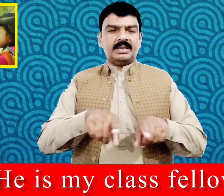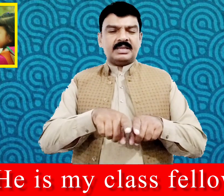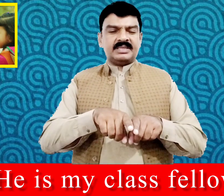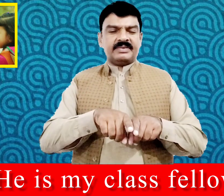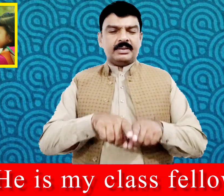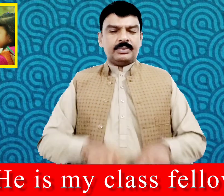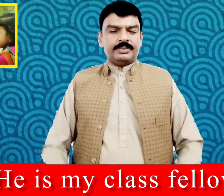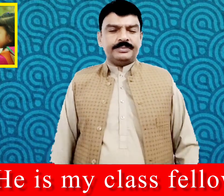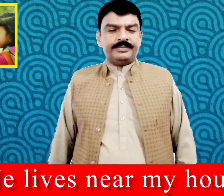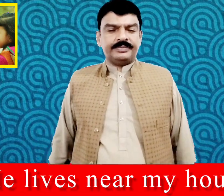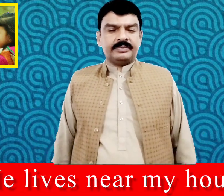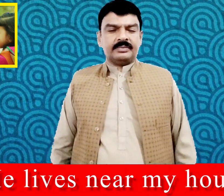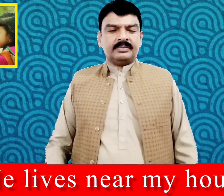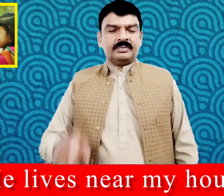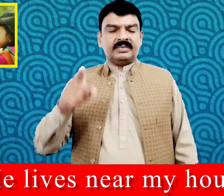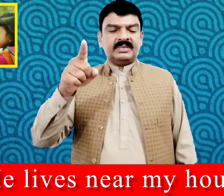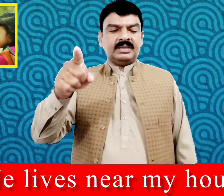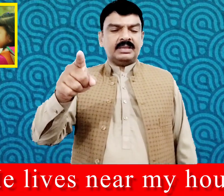class fellow. He